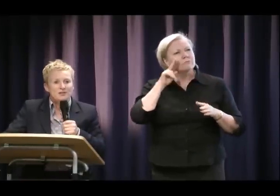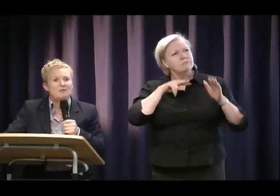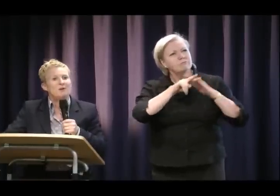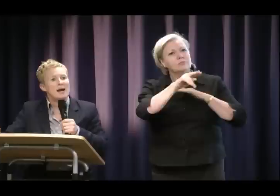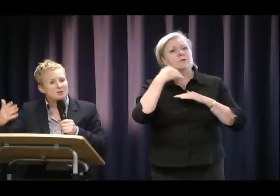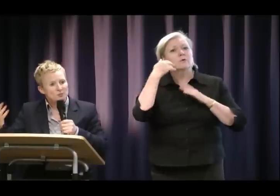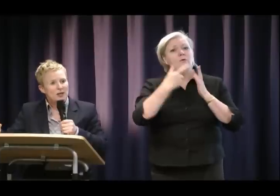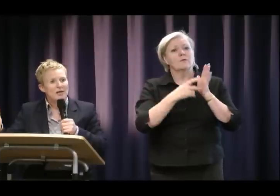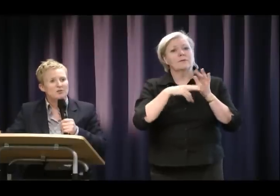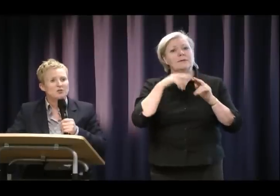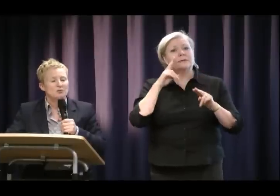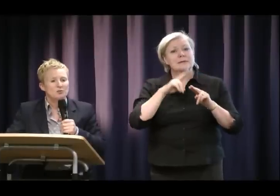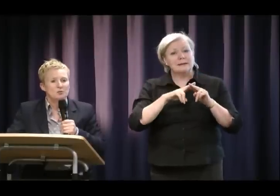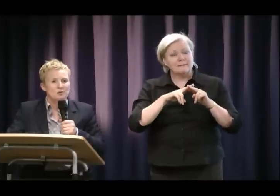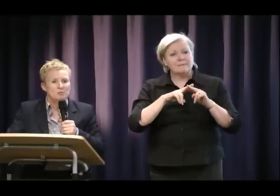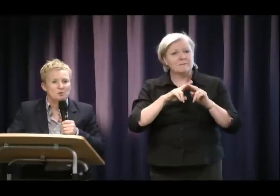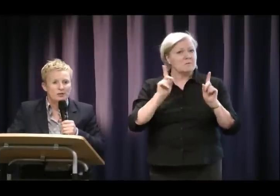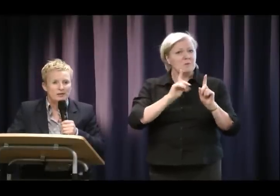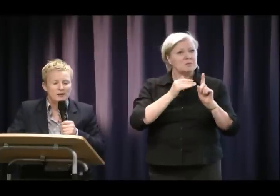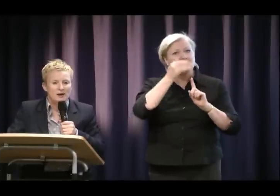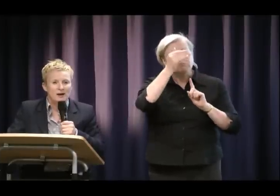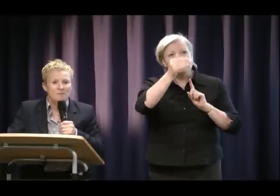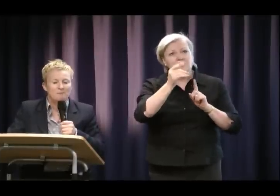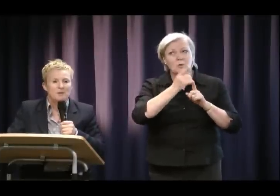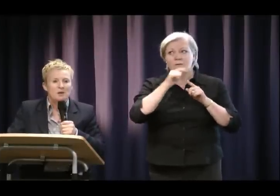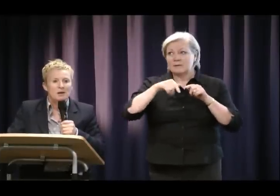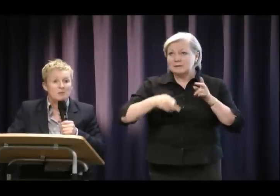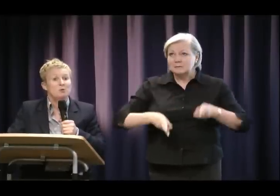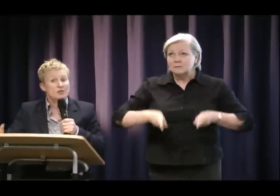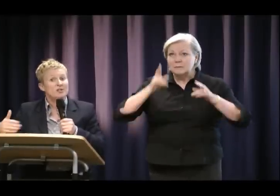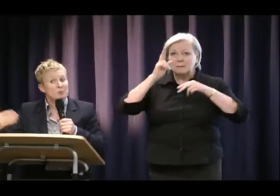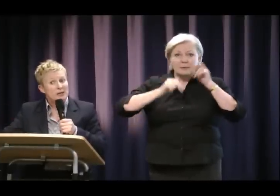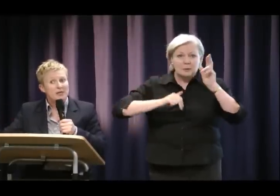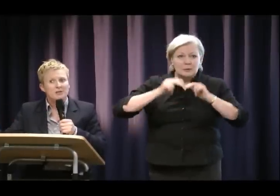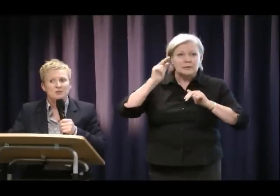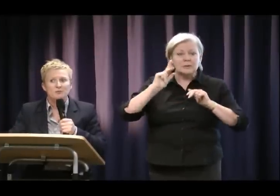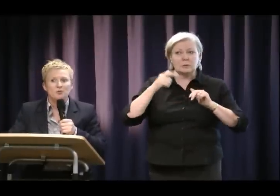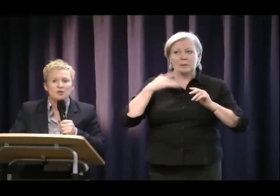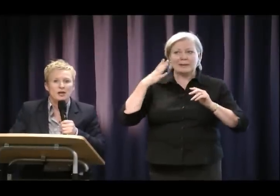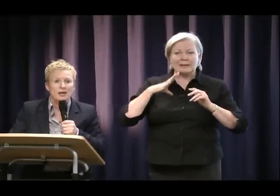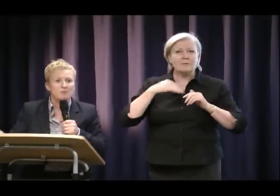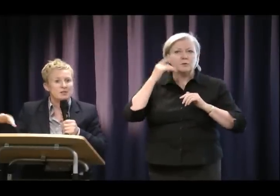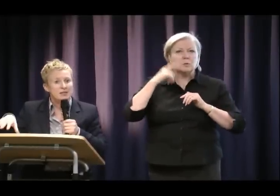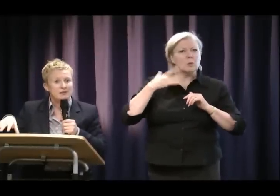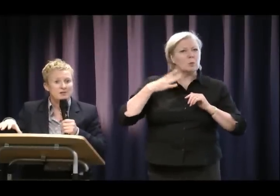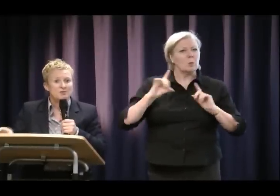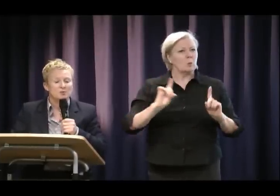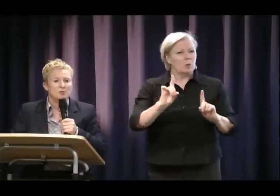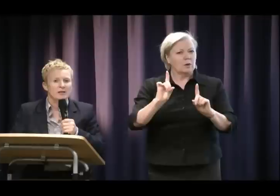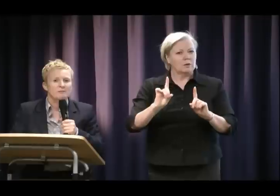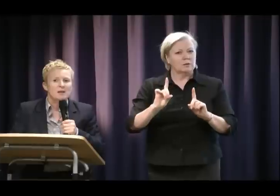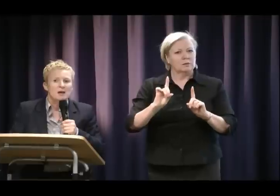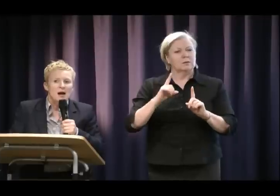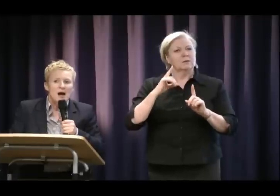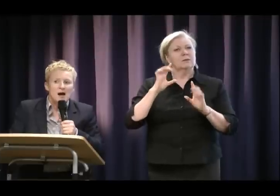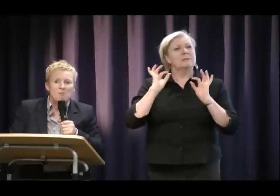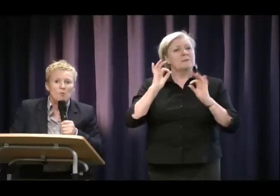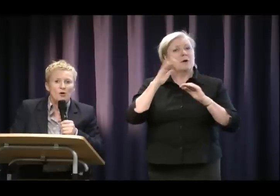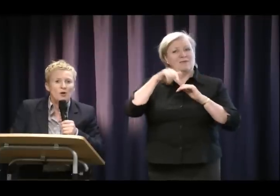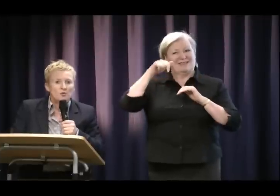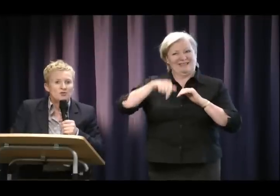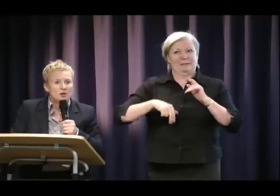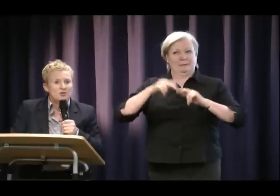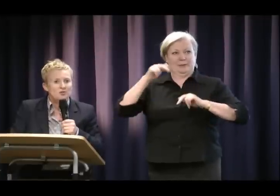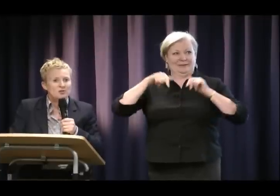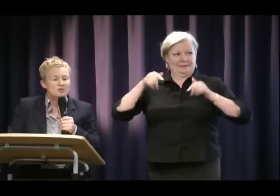of VicDef as it relates to the buildings that we need into the future, and in particular this building.